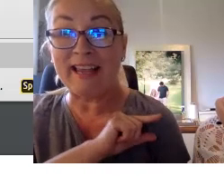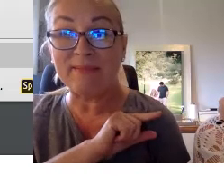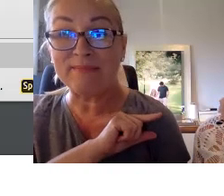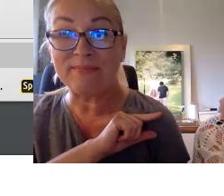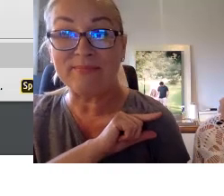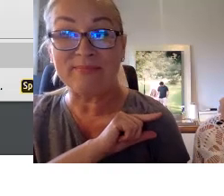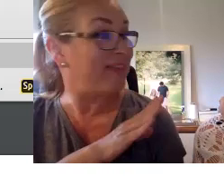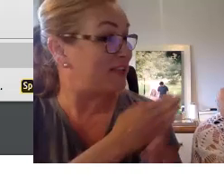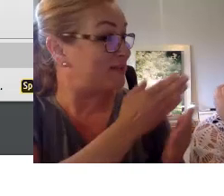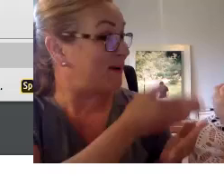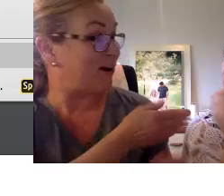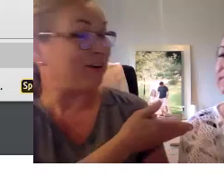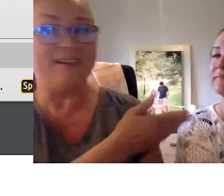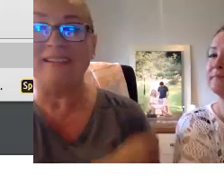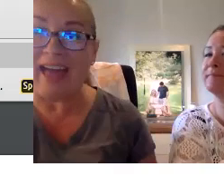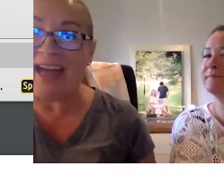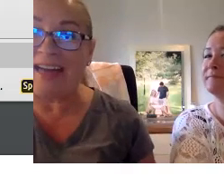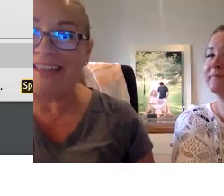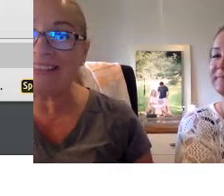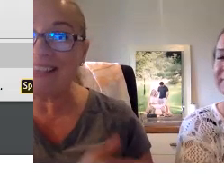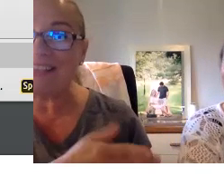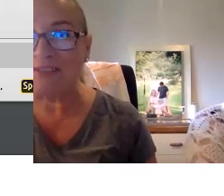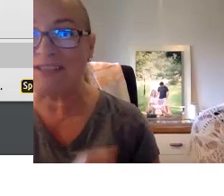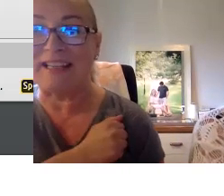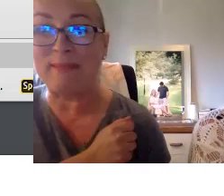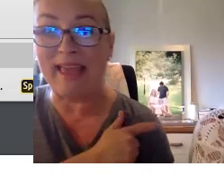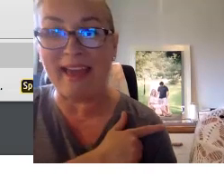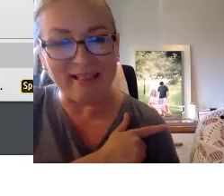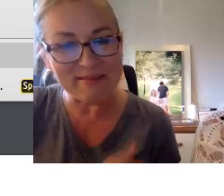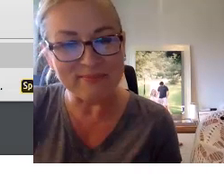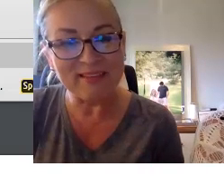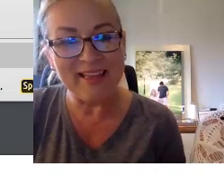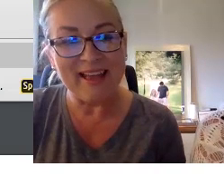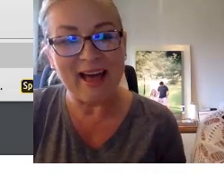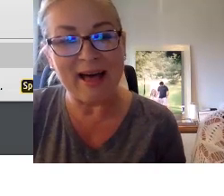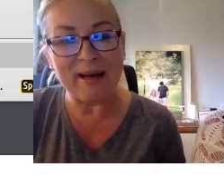sign name. And this is my daughter, Aleks, and that's her sign name, AL.